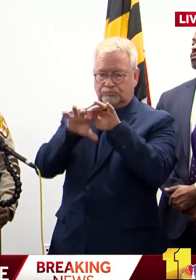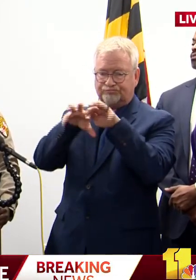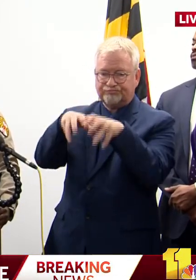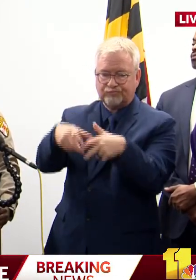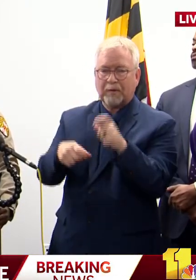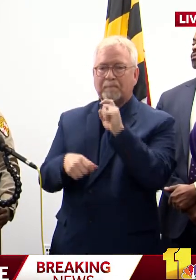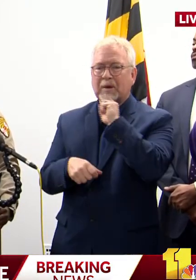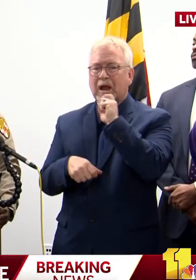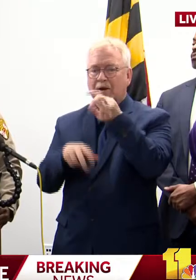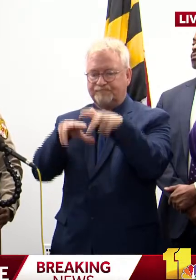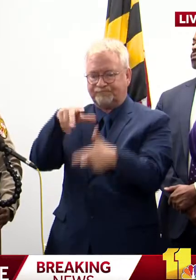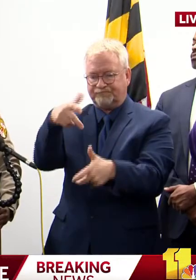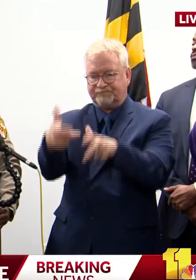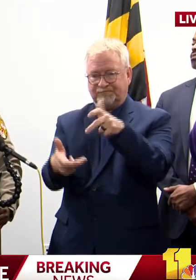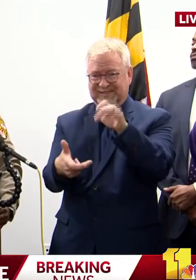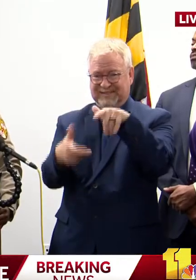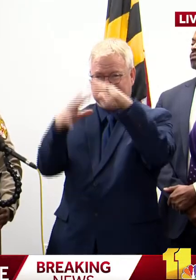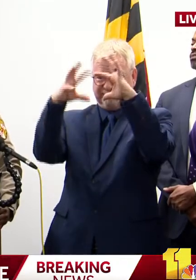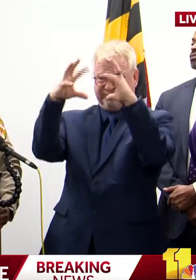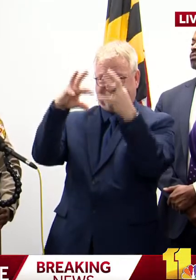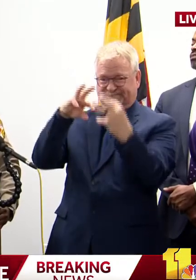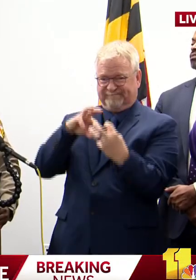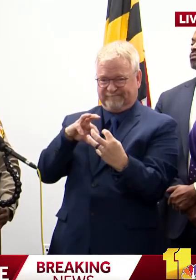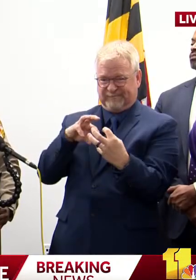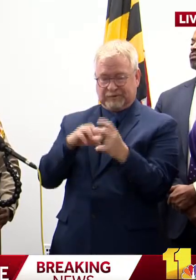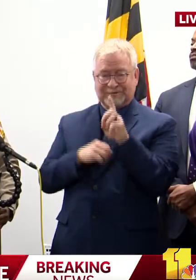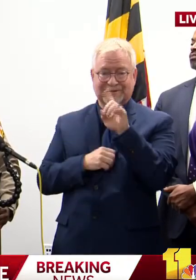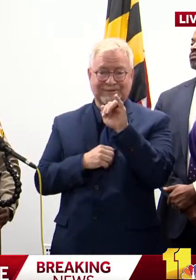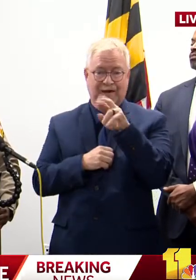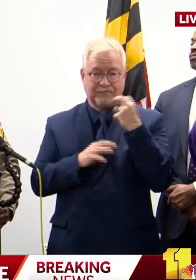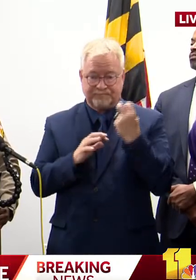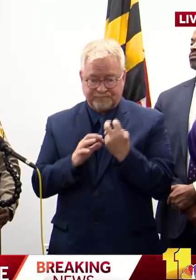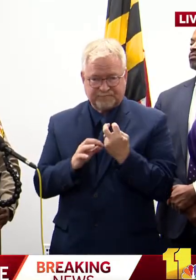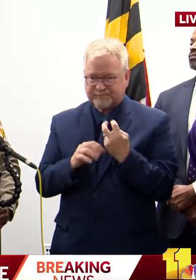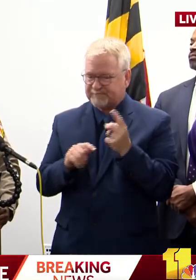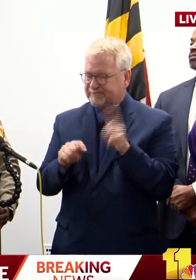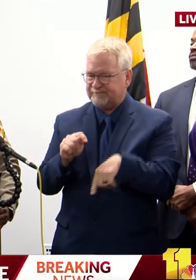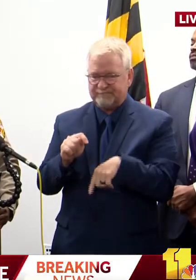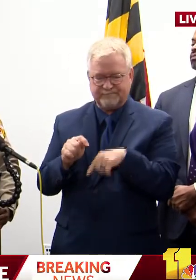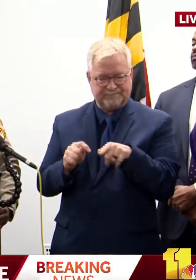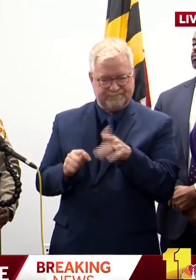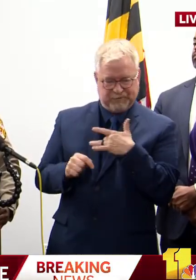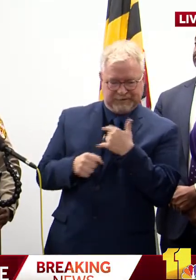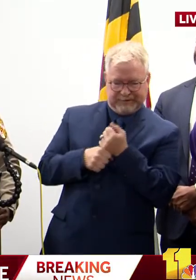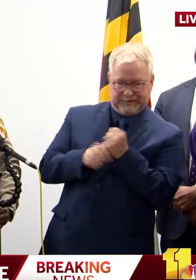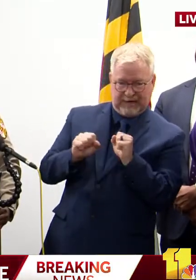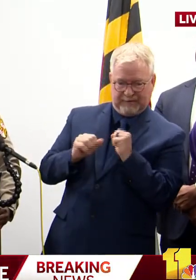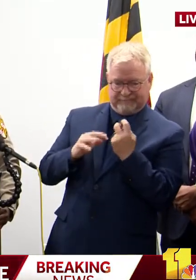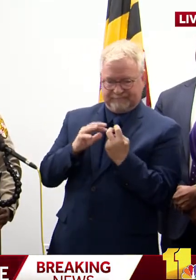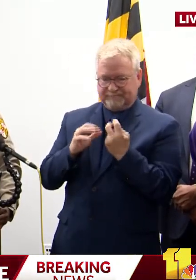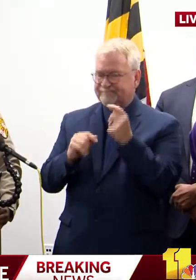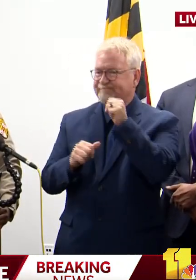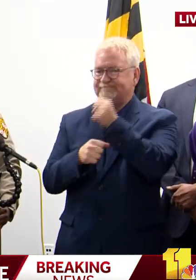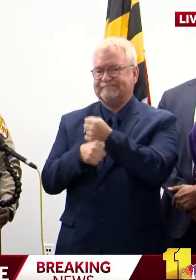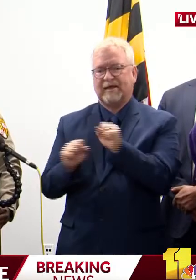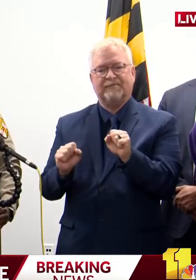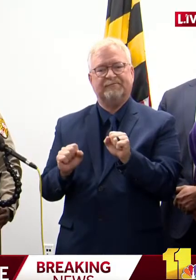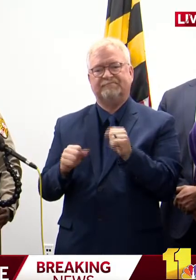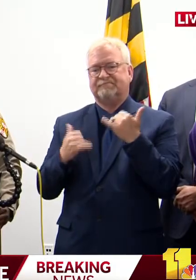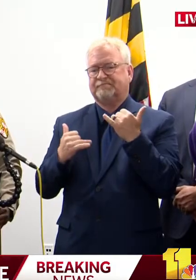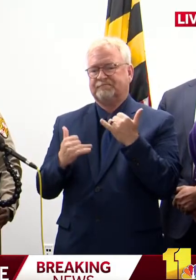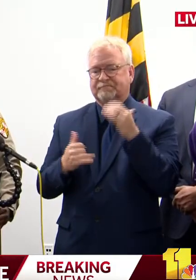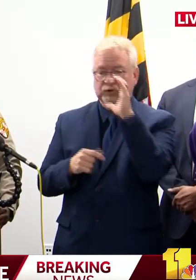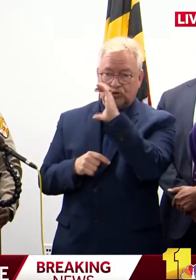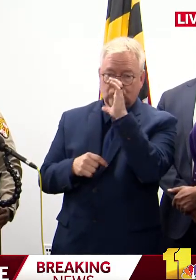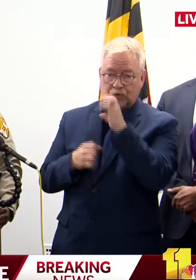divers are no longer able to safely navigate or operate around that. We have exhausted all search